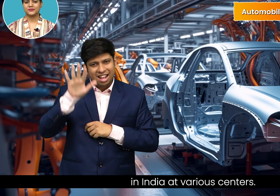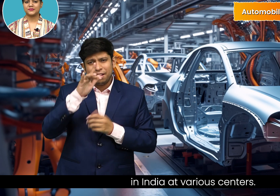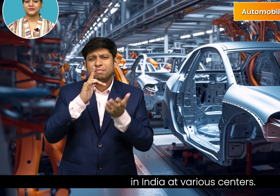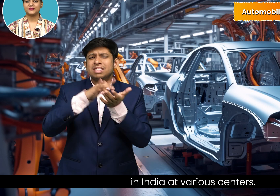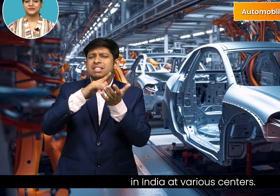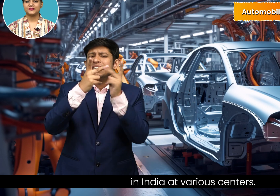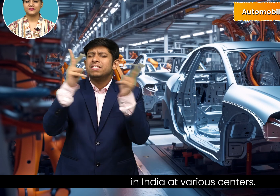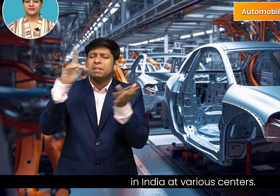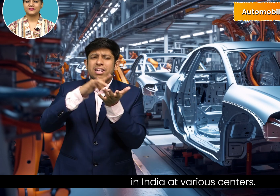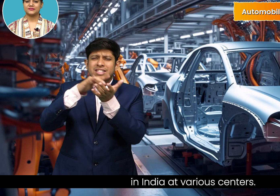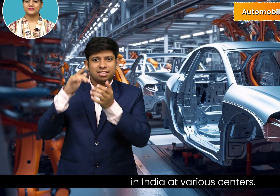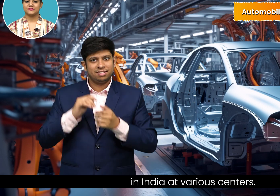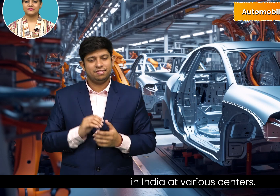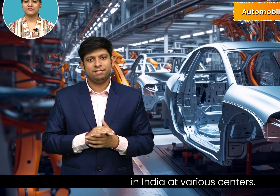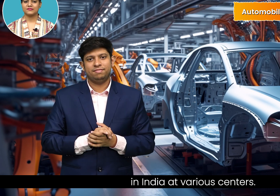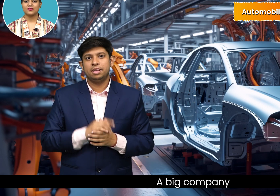centers.